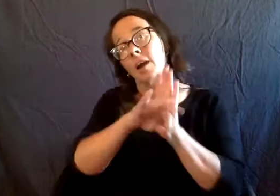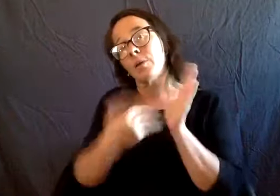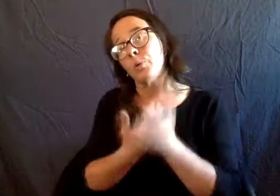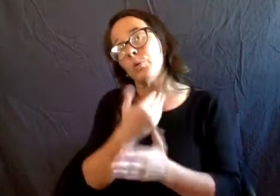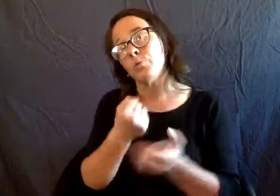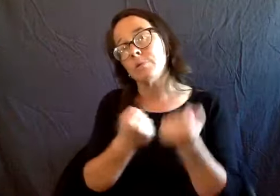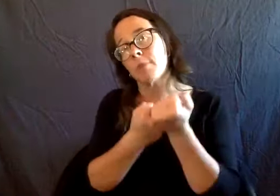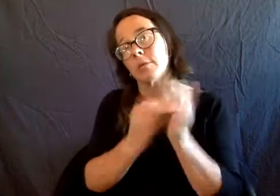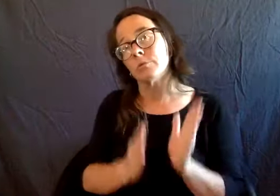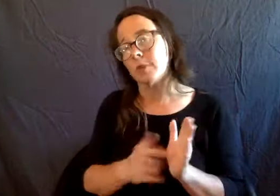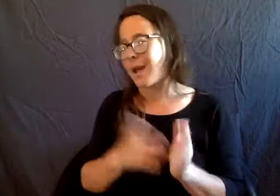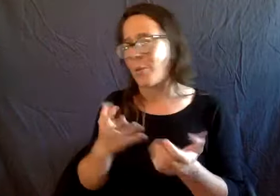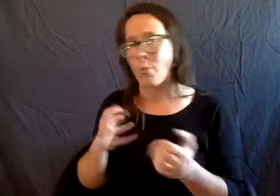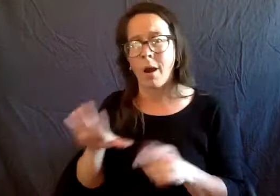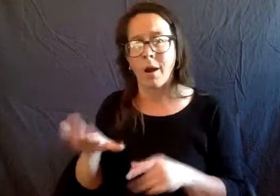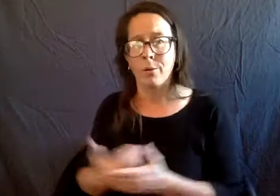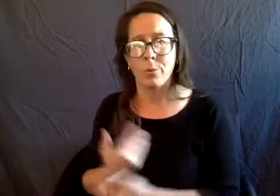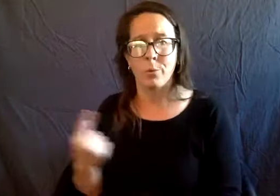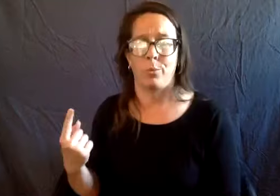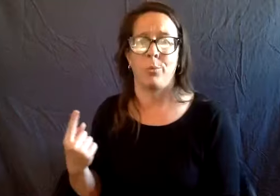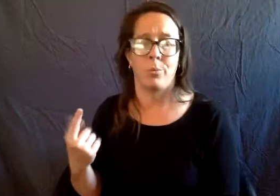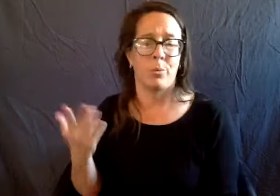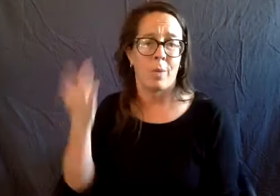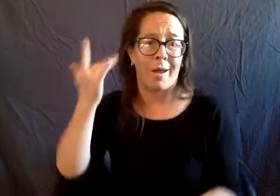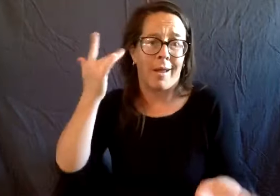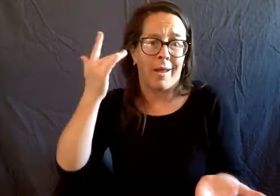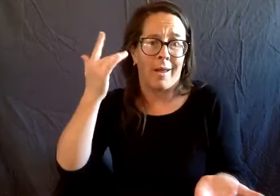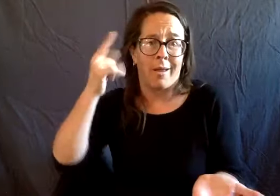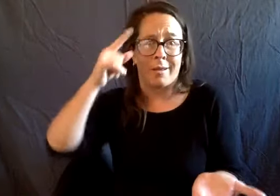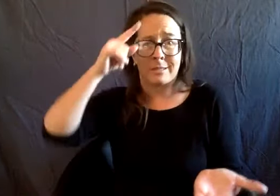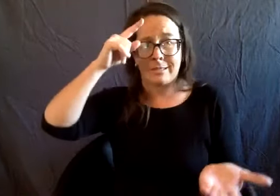a new sponsor. And I didn't want a new sponsor. I didn't want a new sponsor because